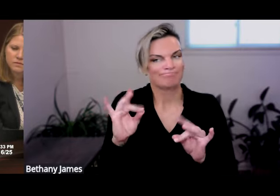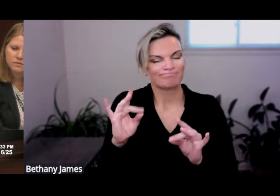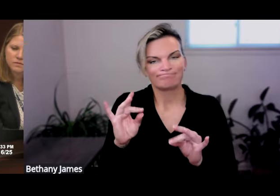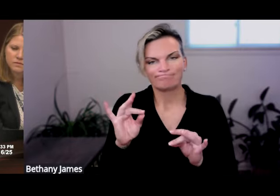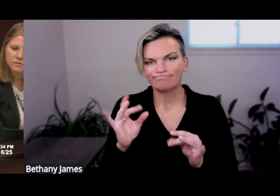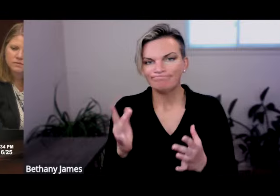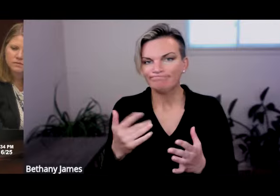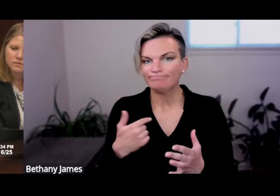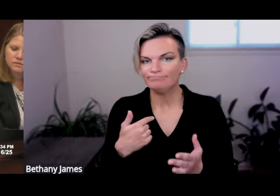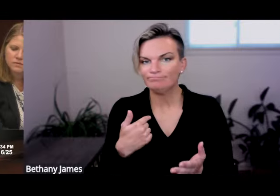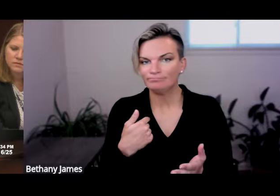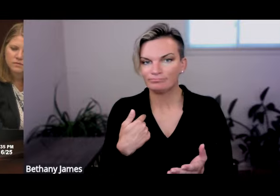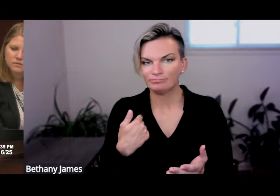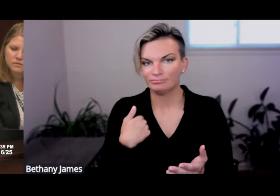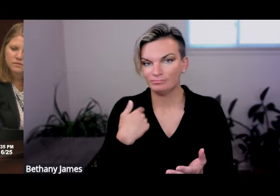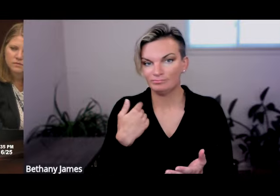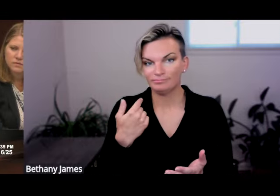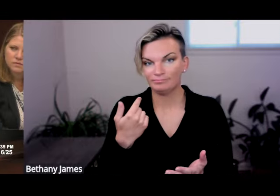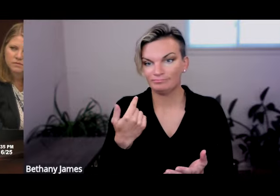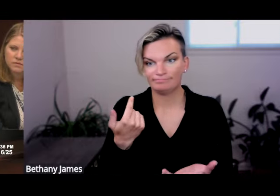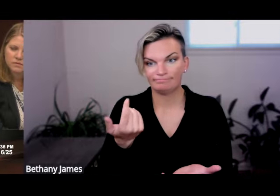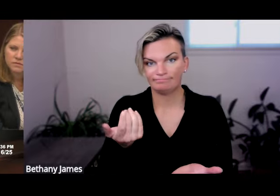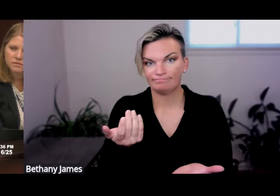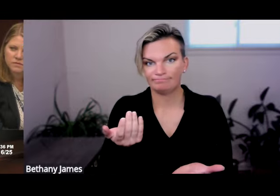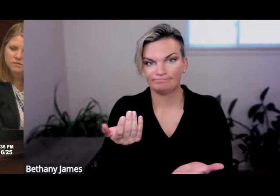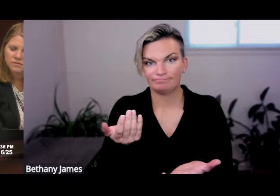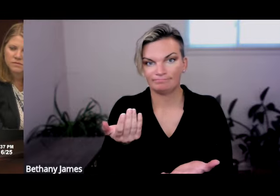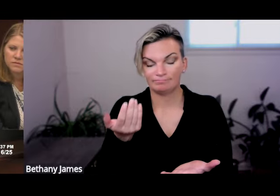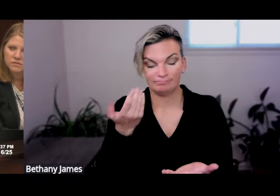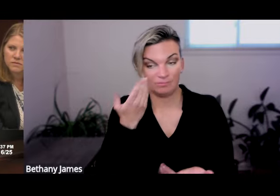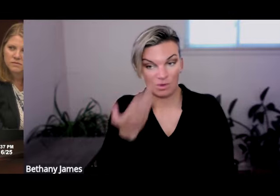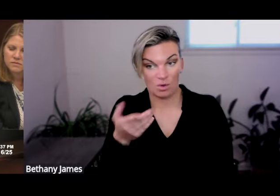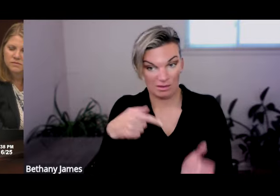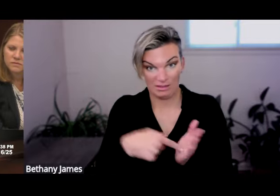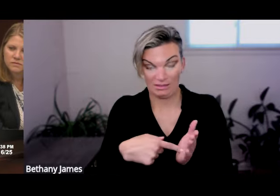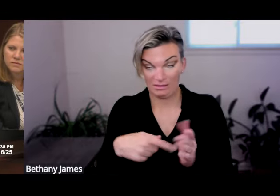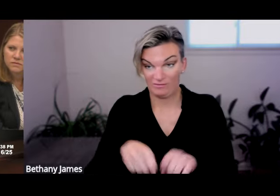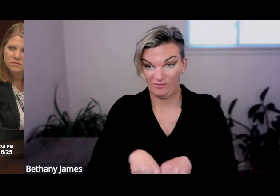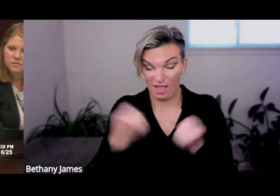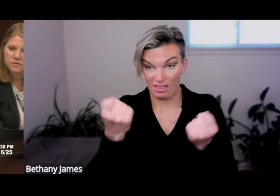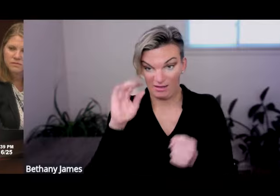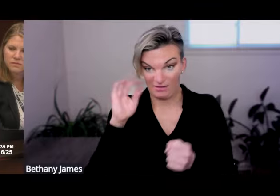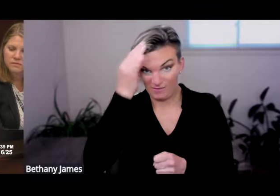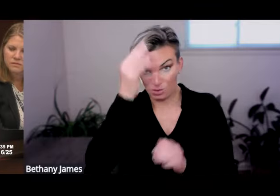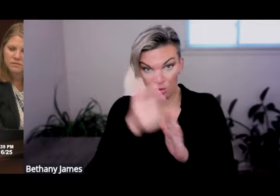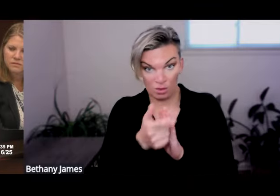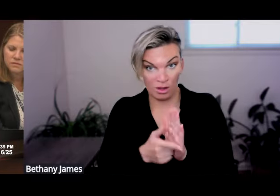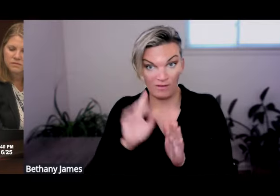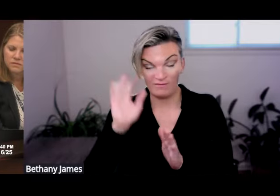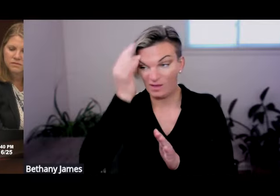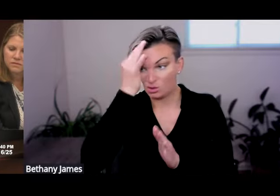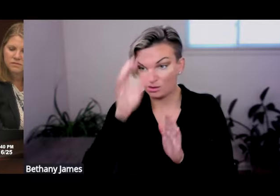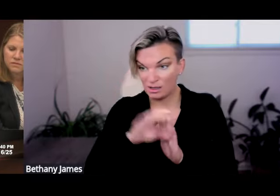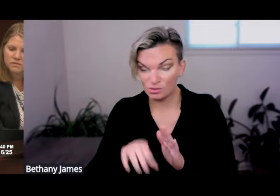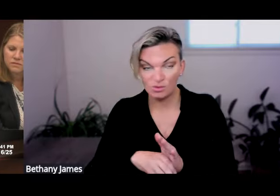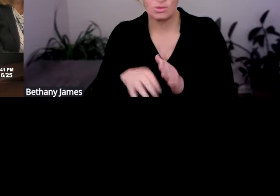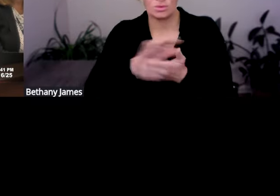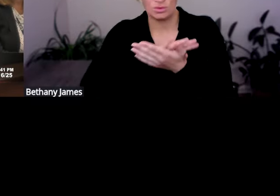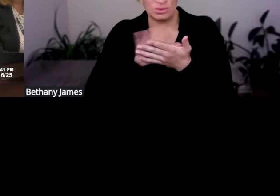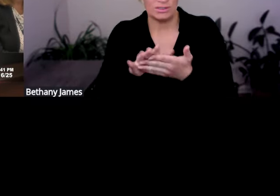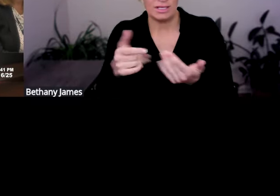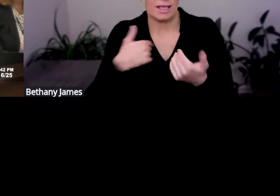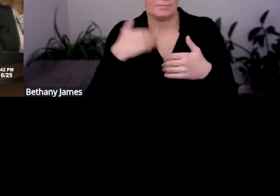whether this would violate the federal law or the federal constitution or even any other state provision or anything like that. And